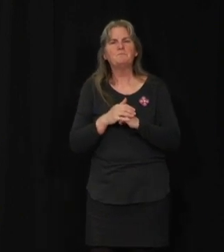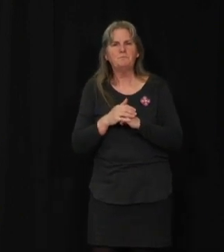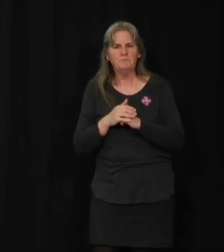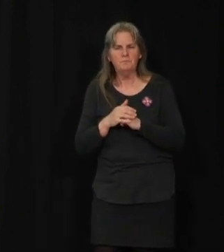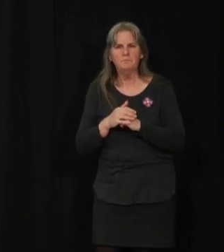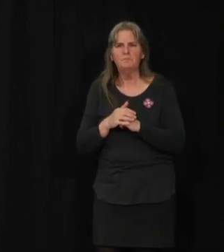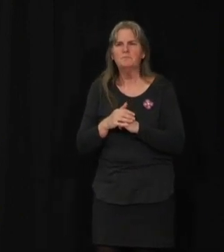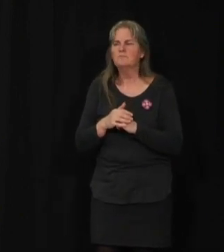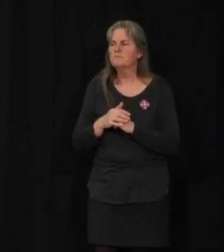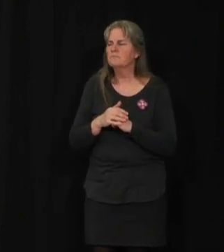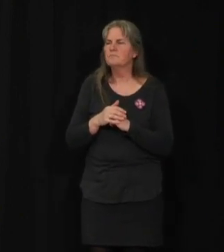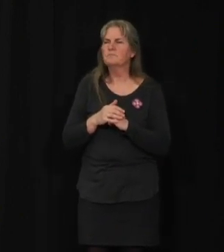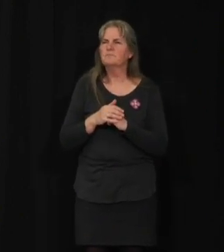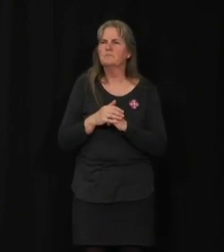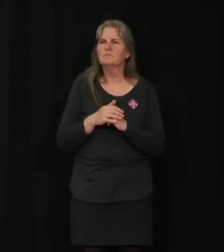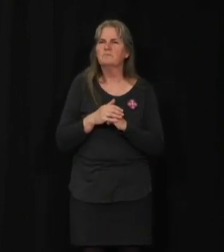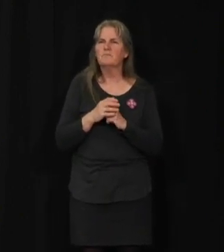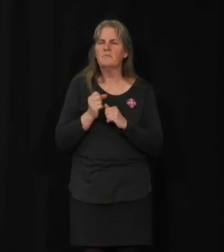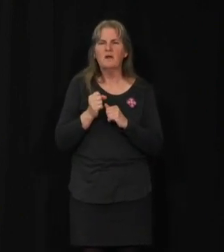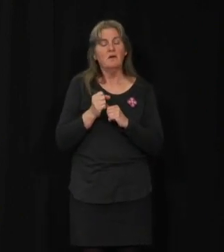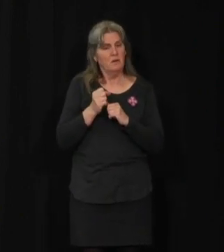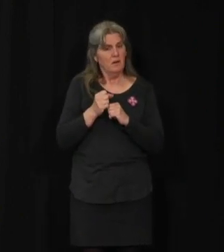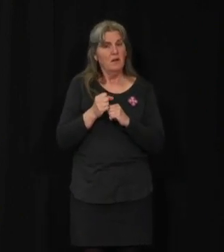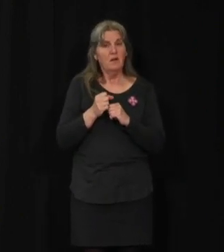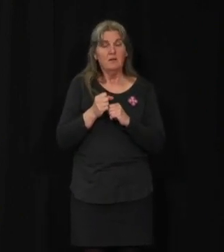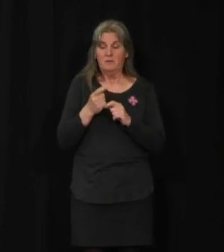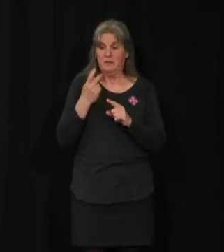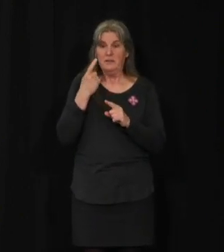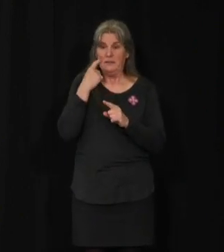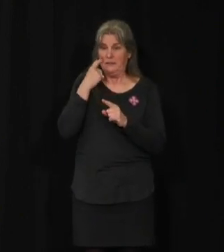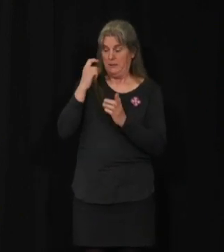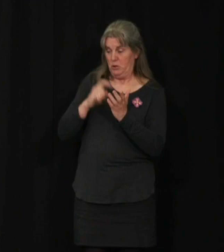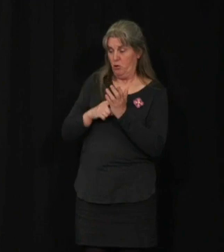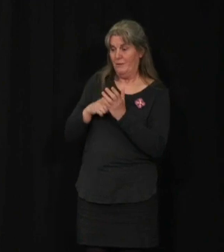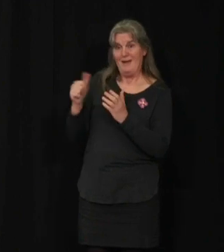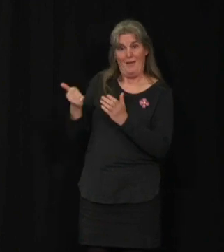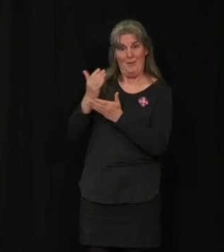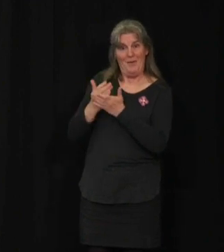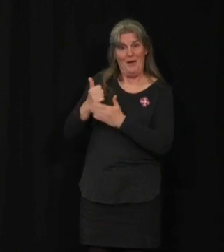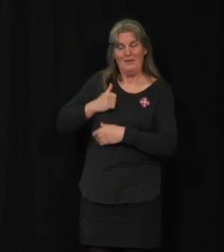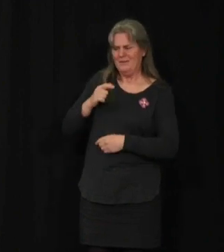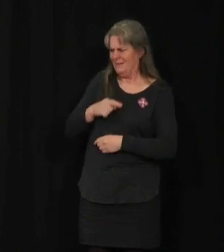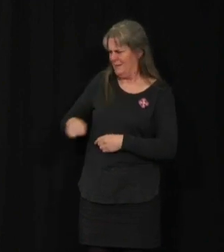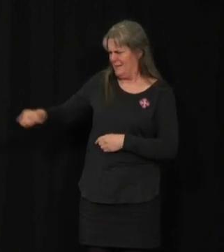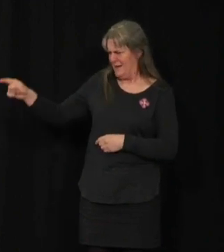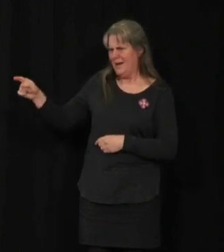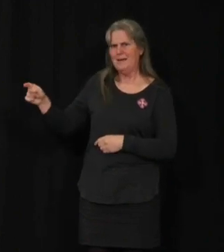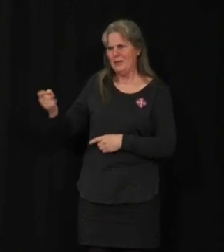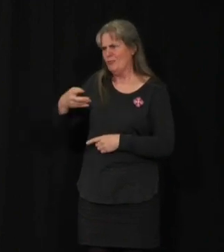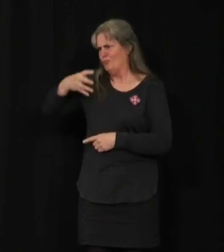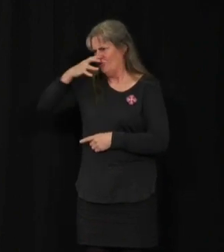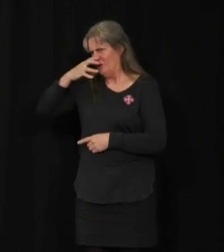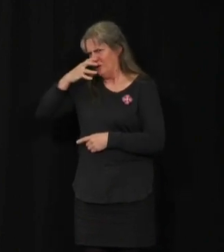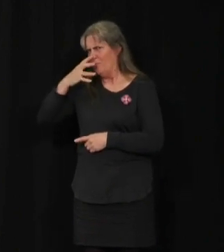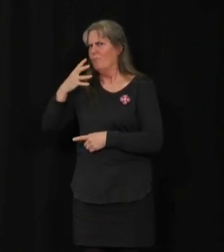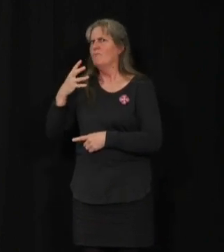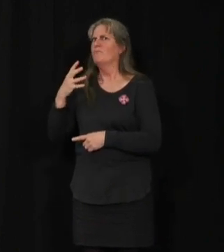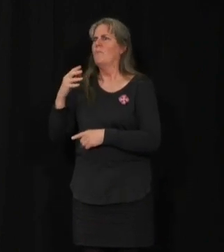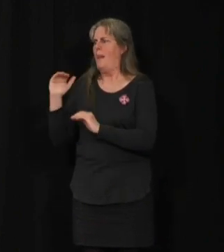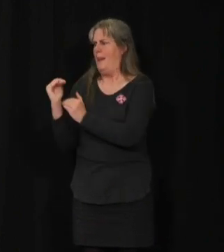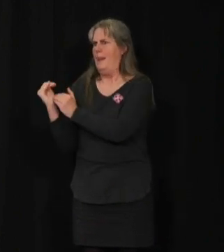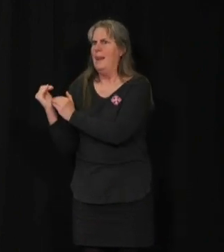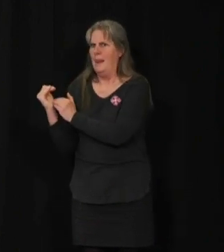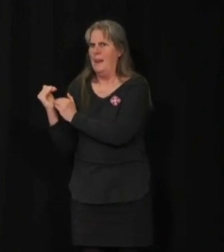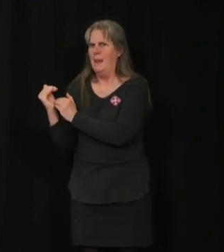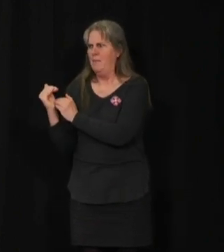announced in other jurisdictions, pay very close attention to what they're announcing. And what you'll see right across the nation from coast to coast to coast is very